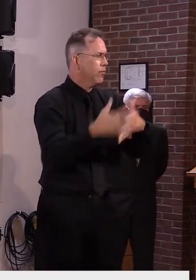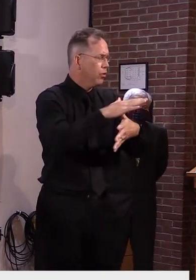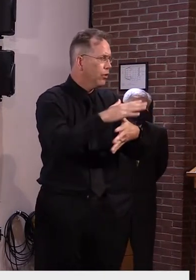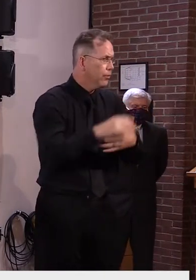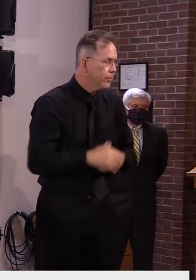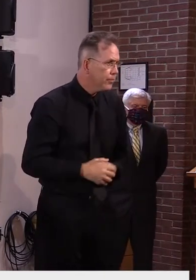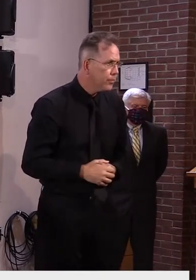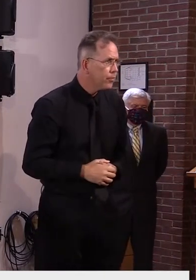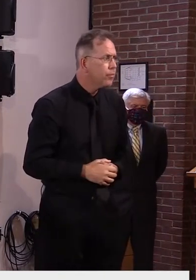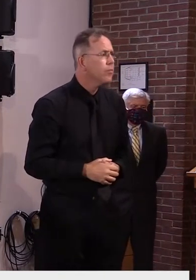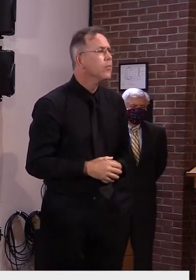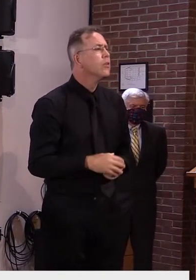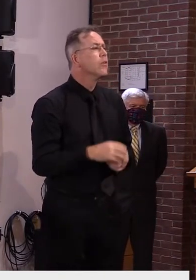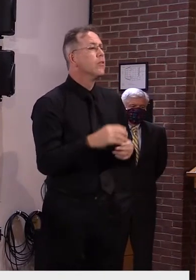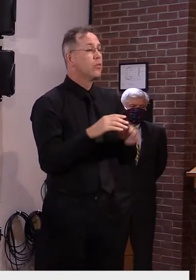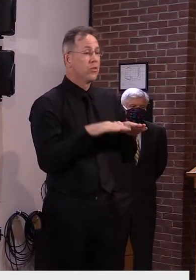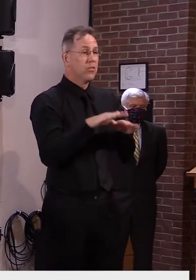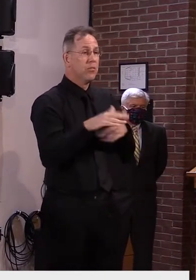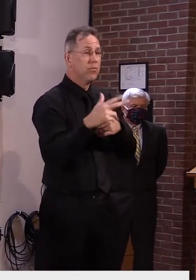in education.